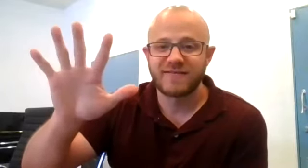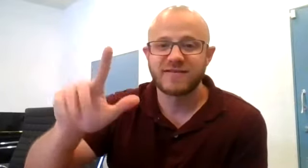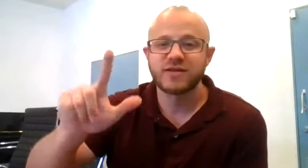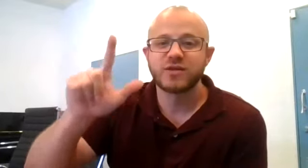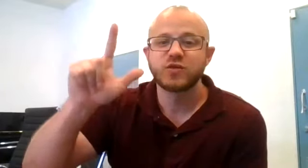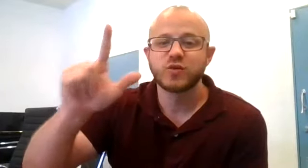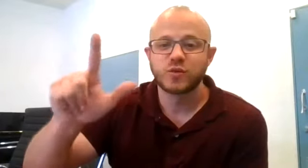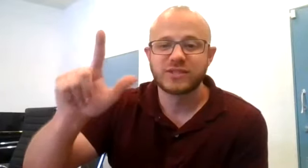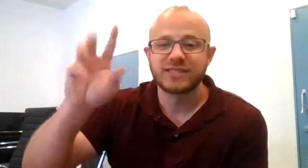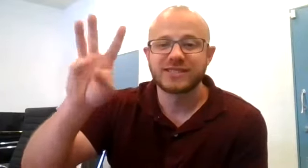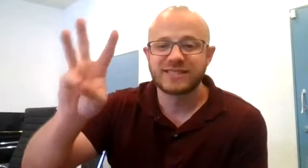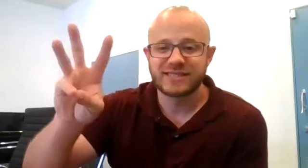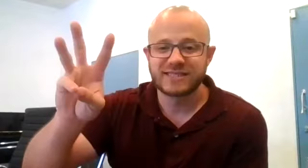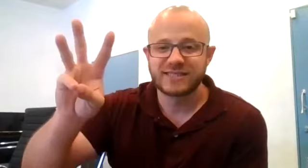25, 26,